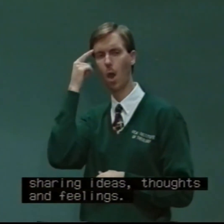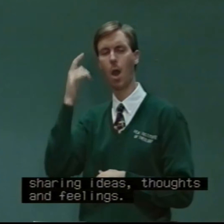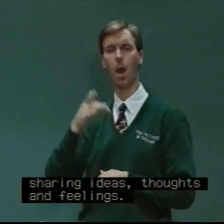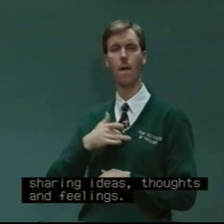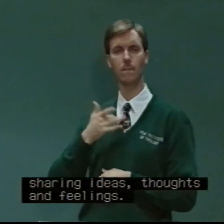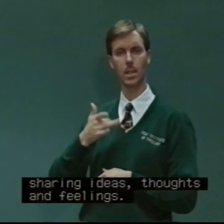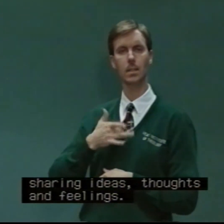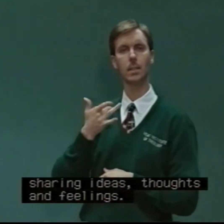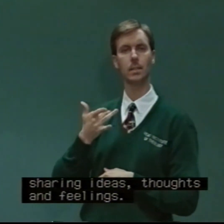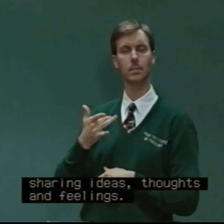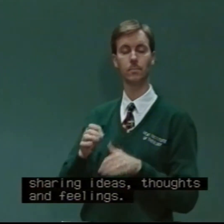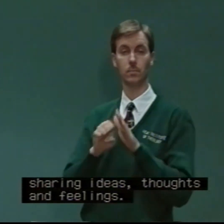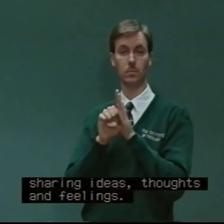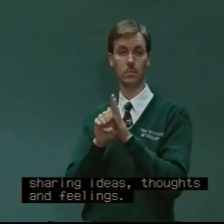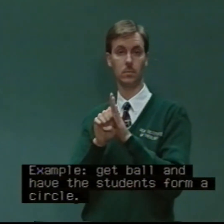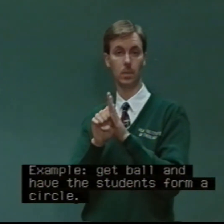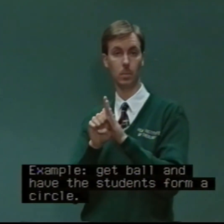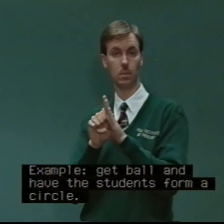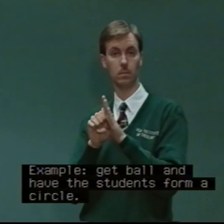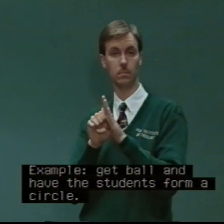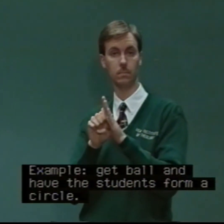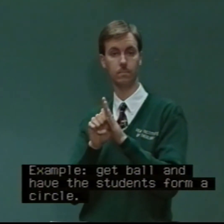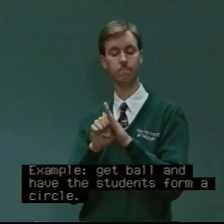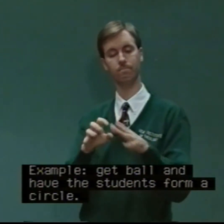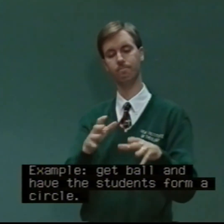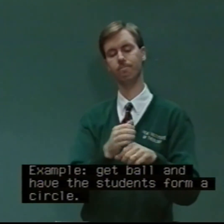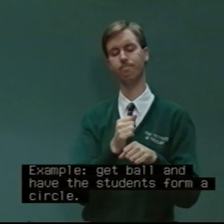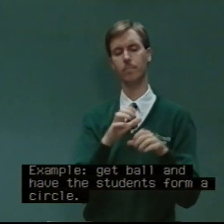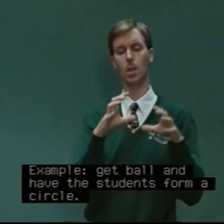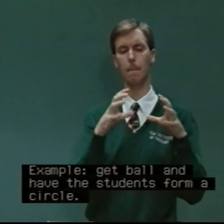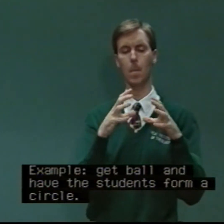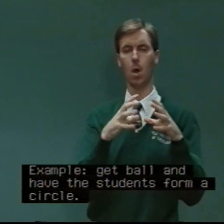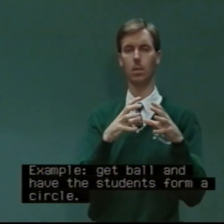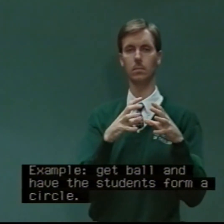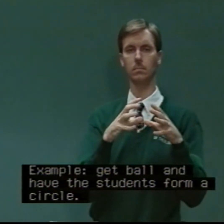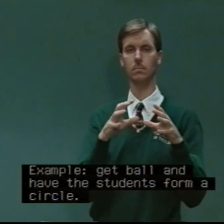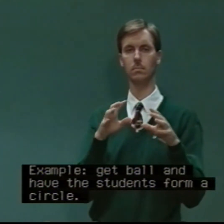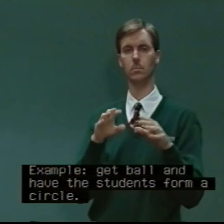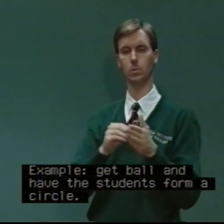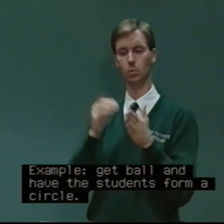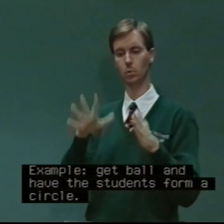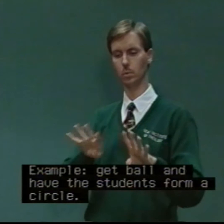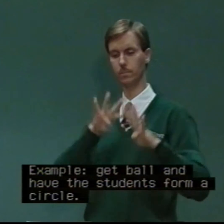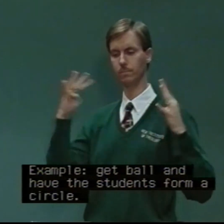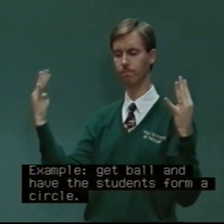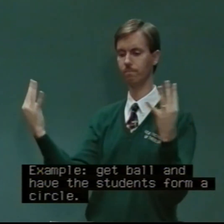sharing ideas, thoughts, and feelings. Example, get a ball and have the students form a circle.